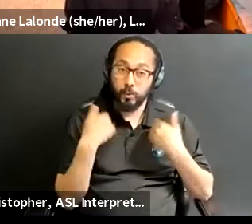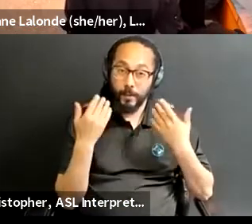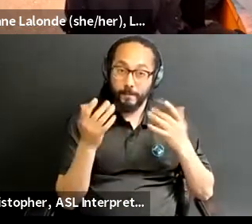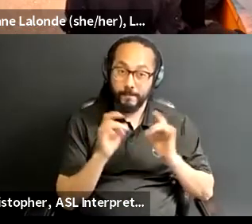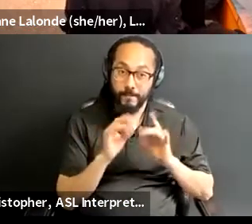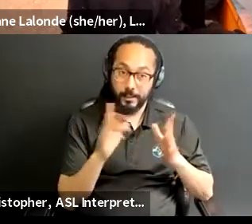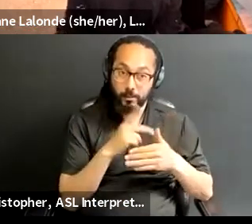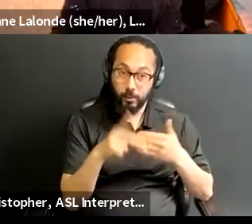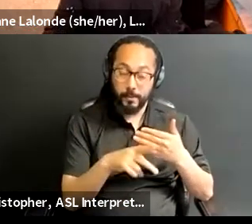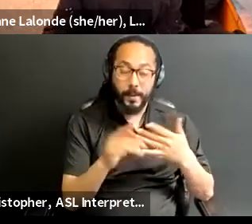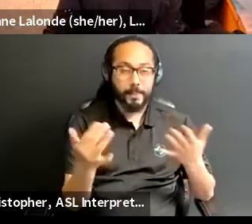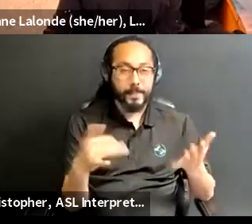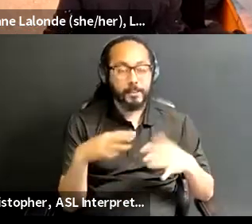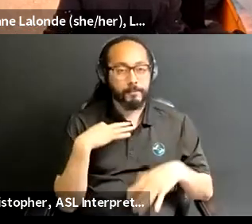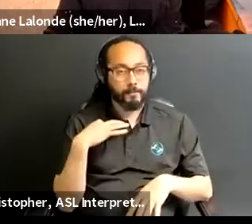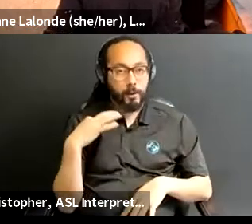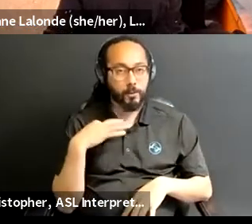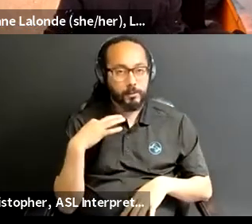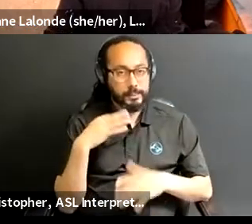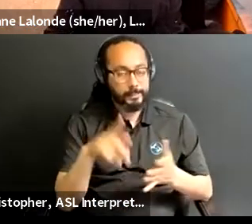very new so far. We've